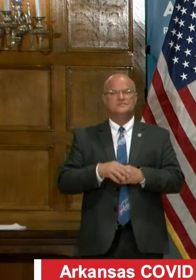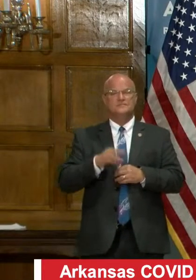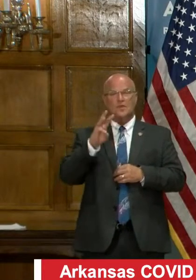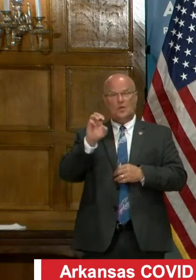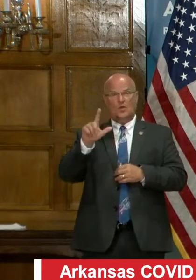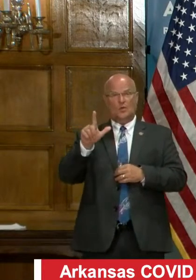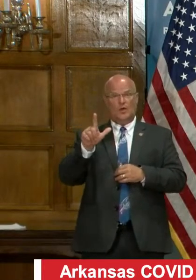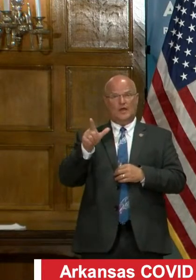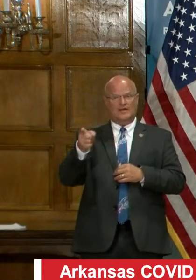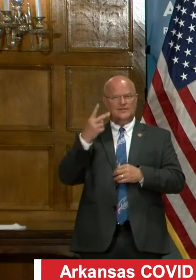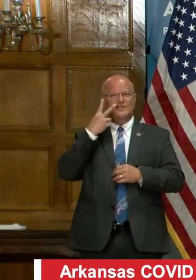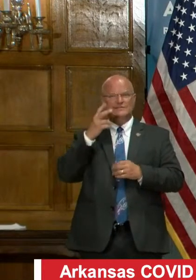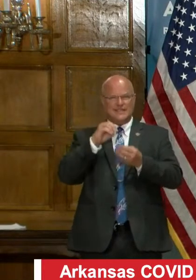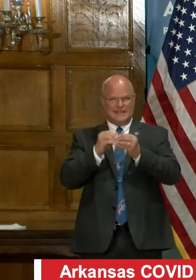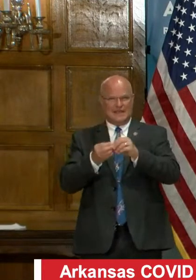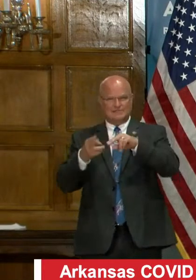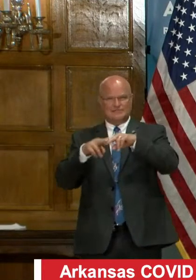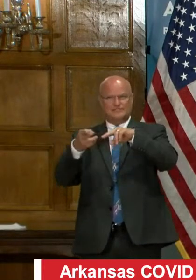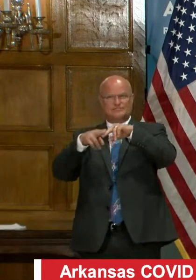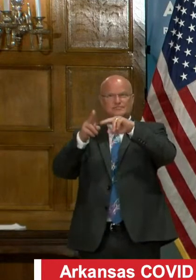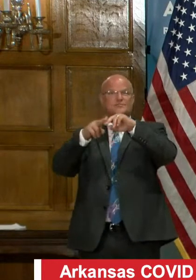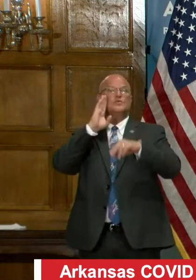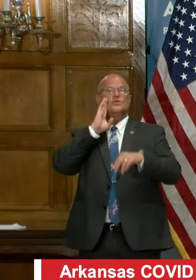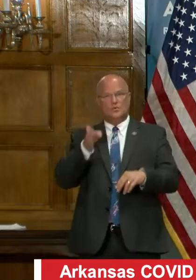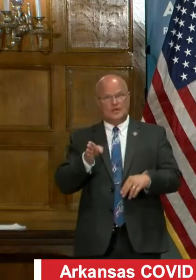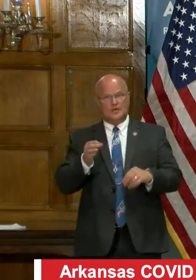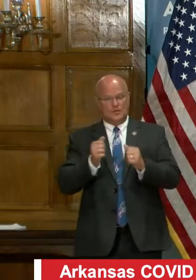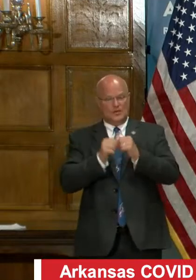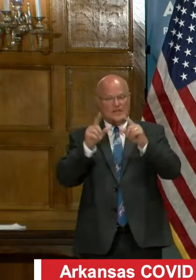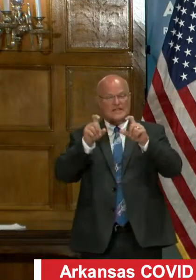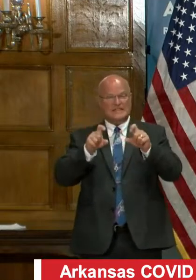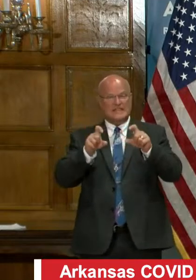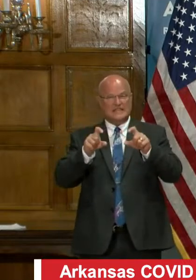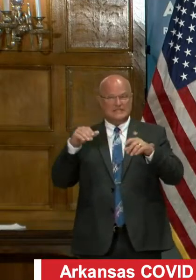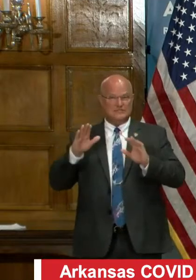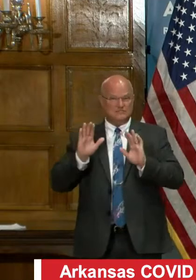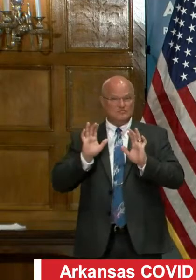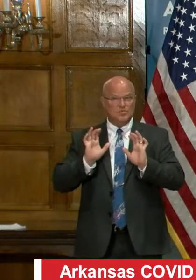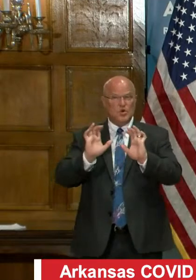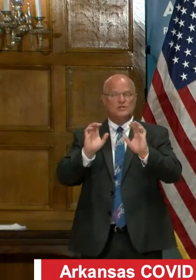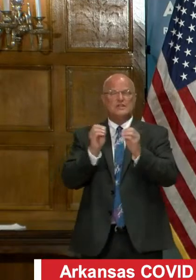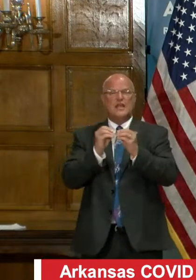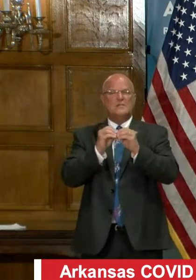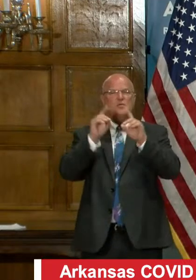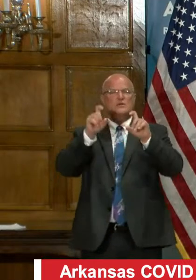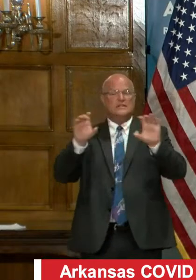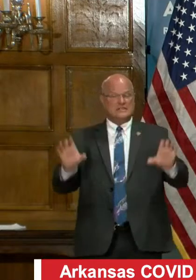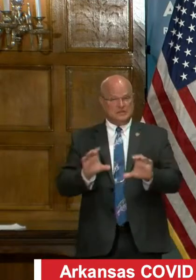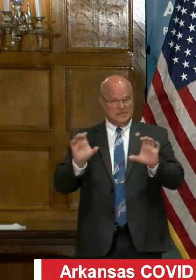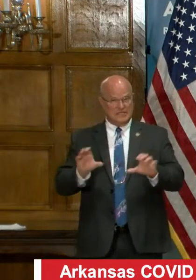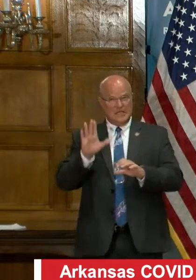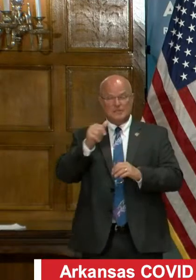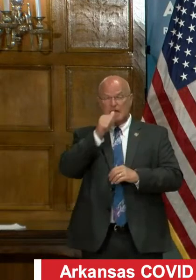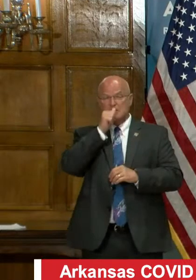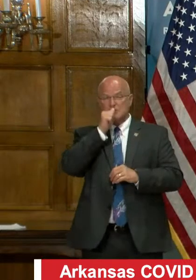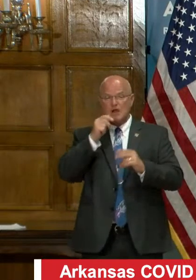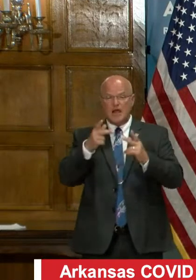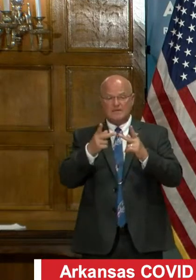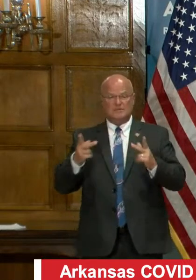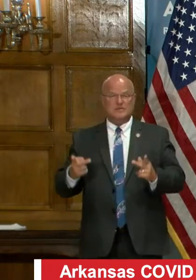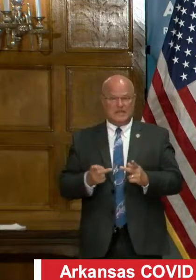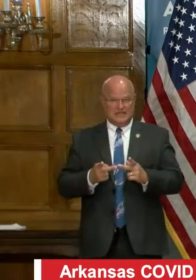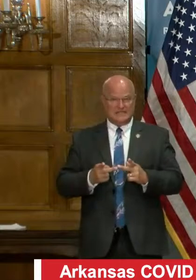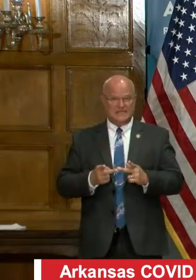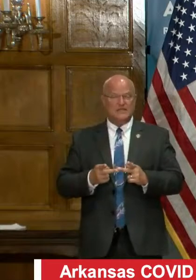Well, you're going to see those numbers go up with our testing surge and with the more testing that's being done by private sector